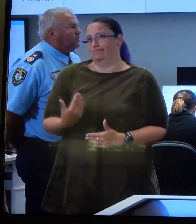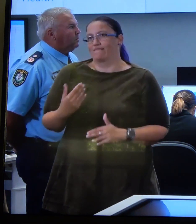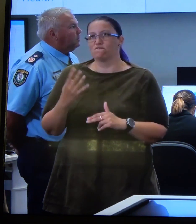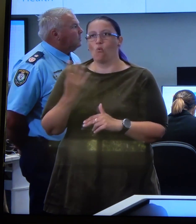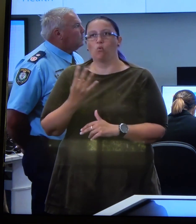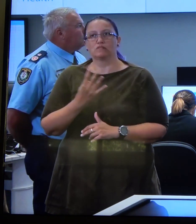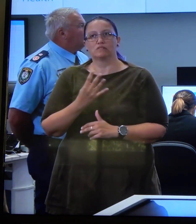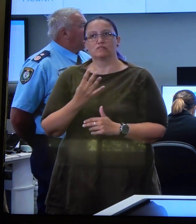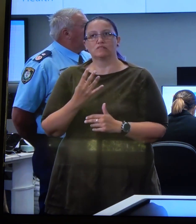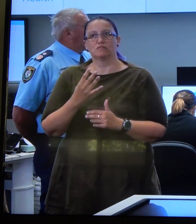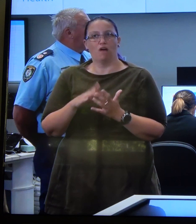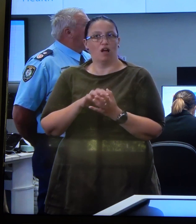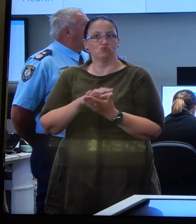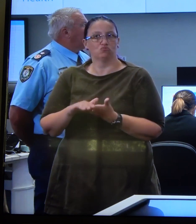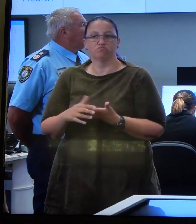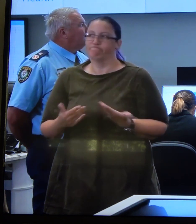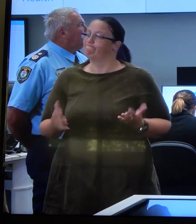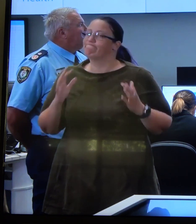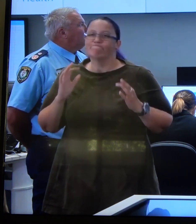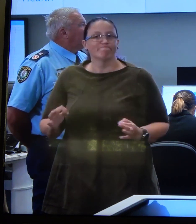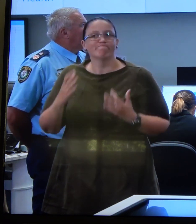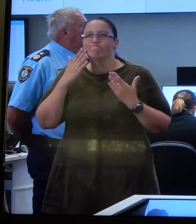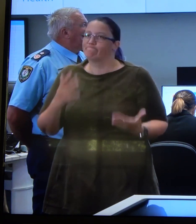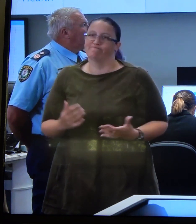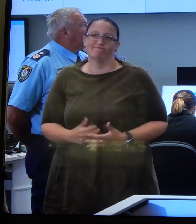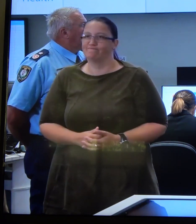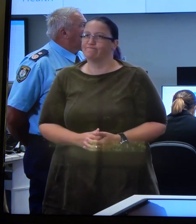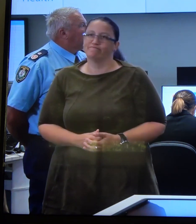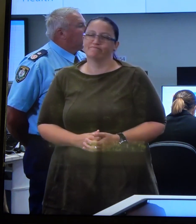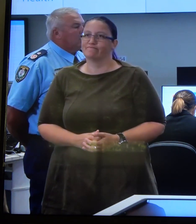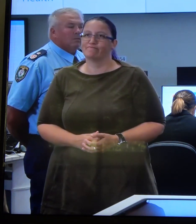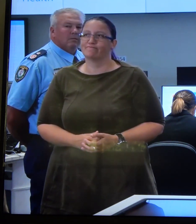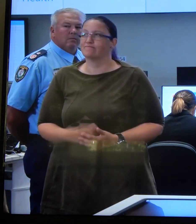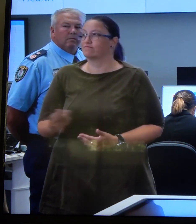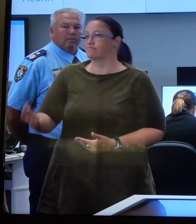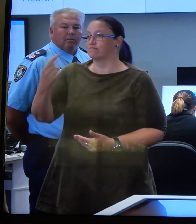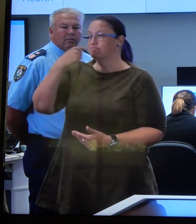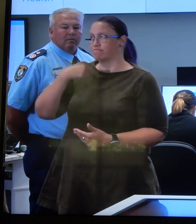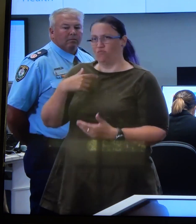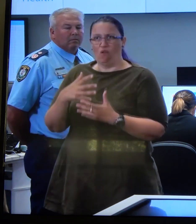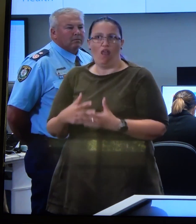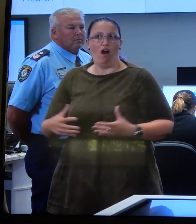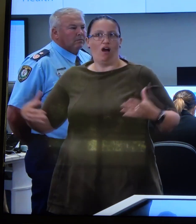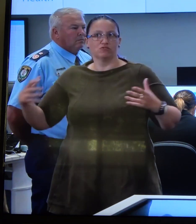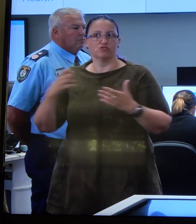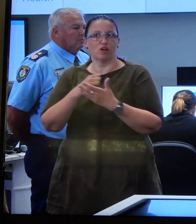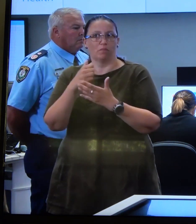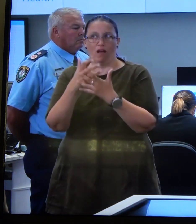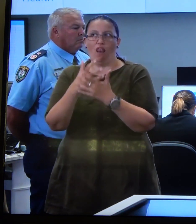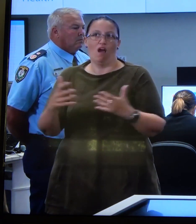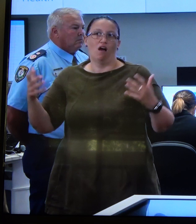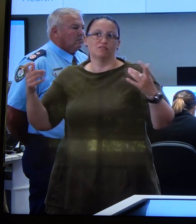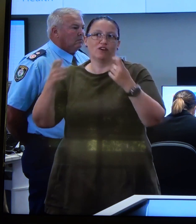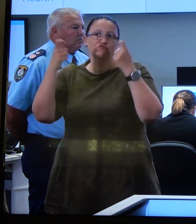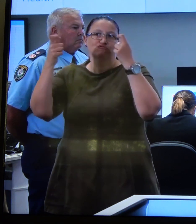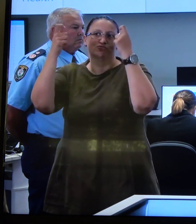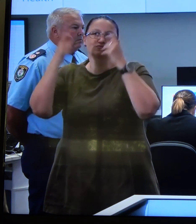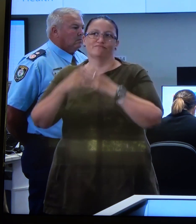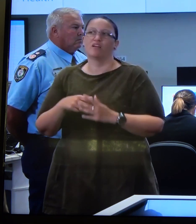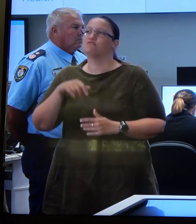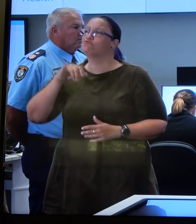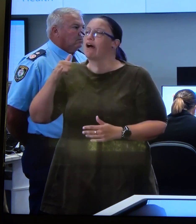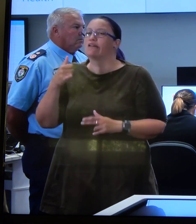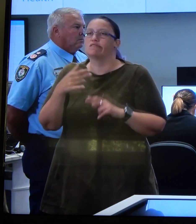Look, I'm not sure on that, but from the reports to me, it's clearly a large function. This is very